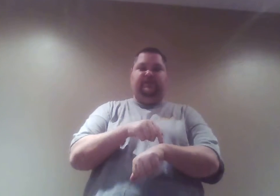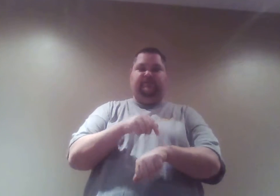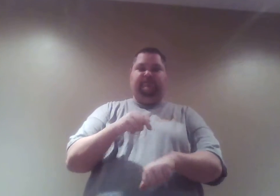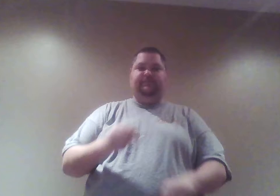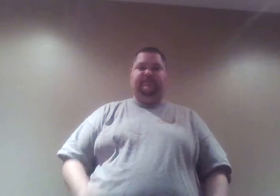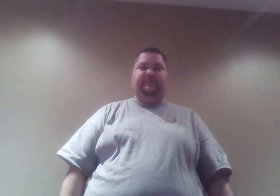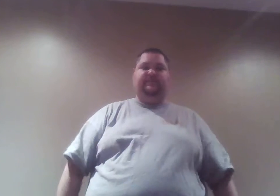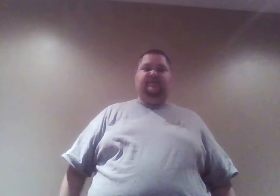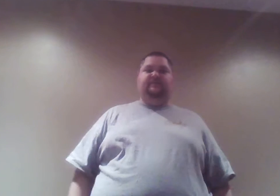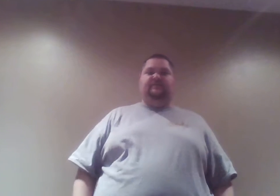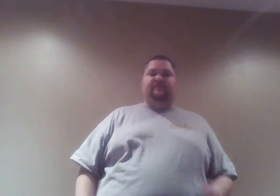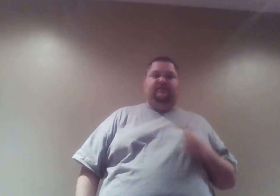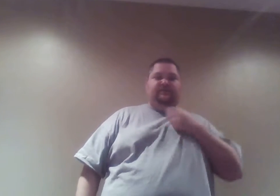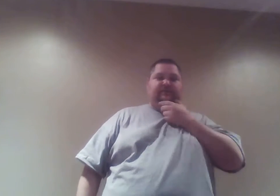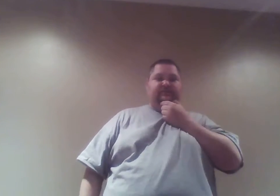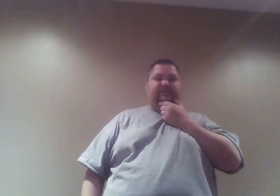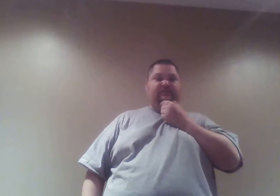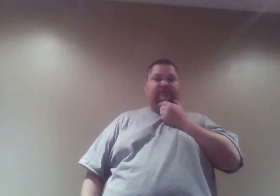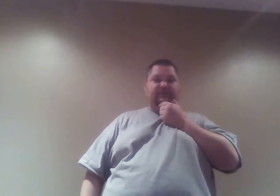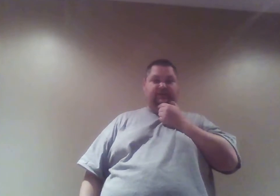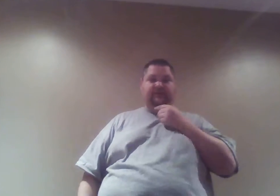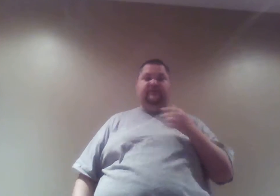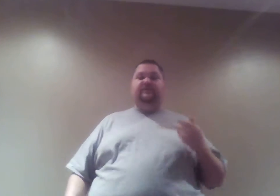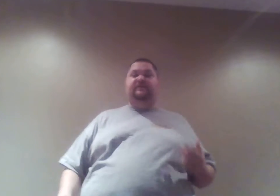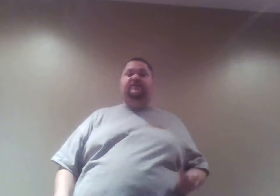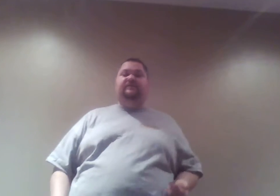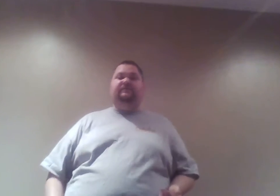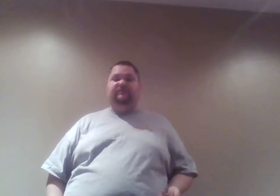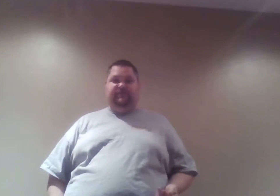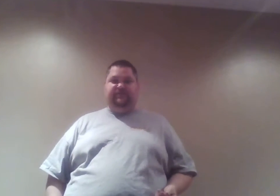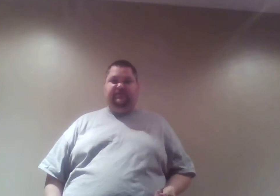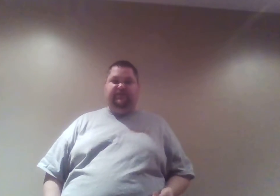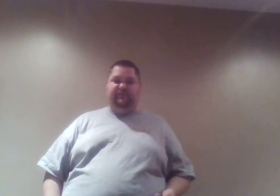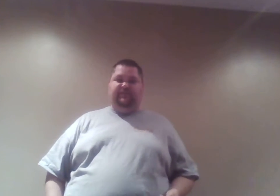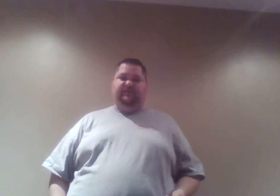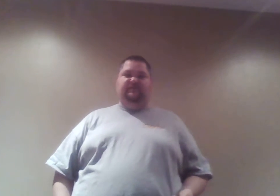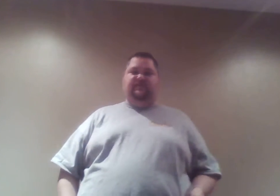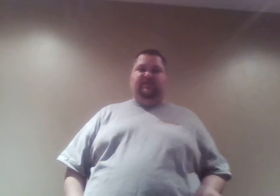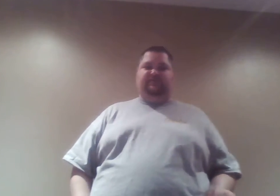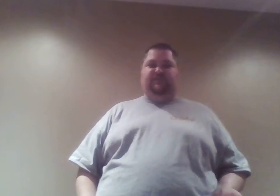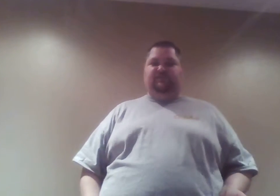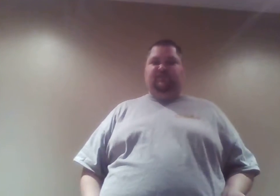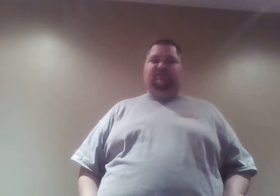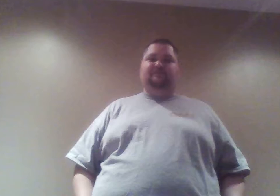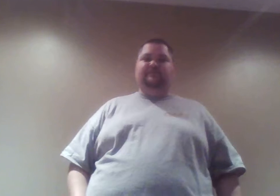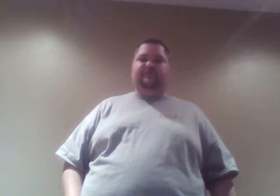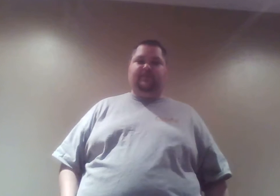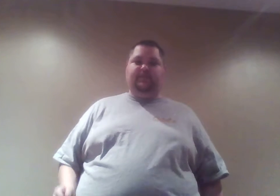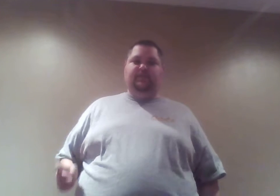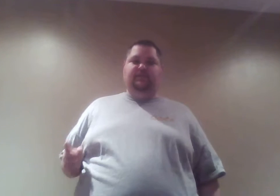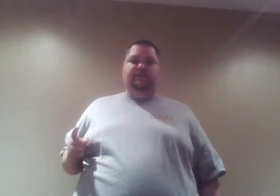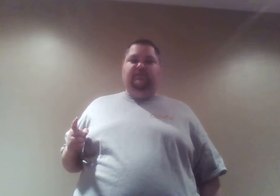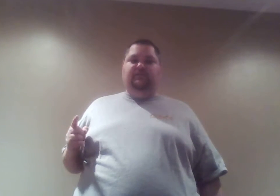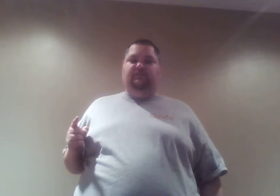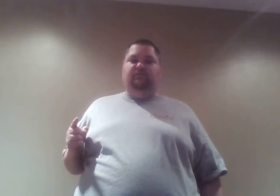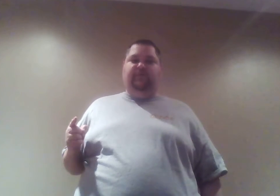time. So, let's go over all the aspects of this. The we,